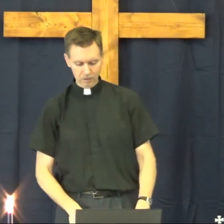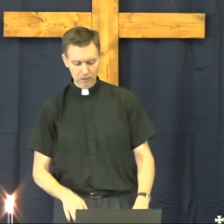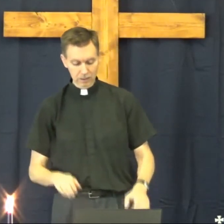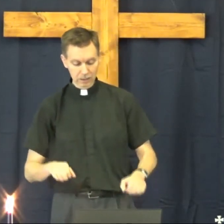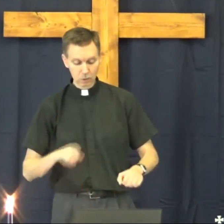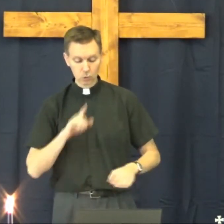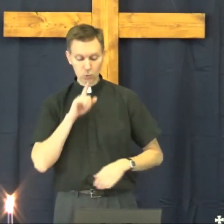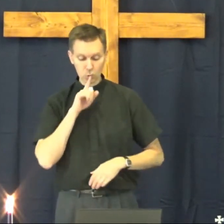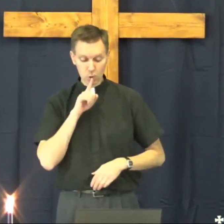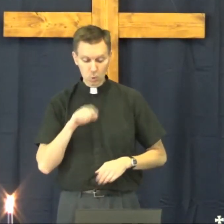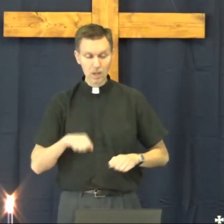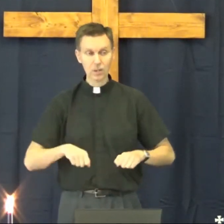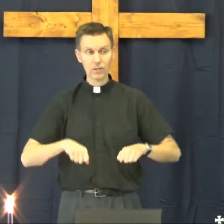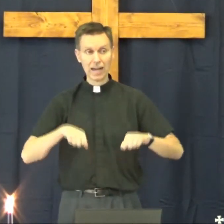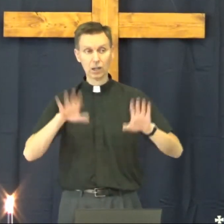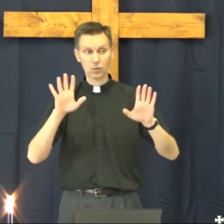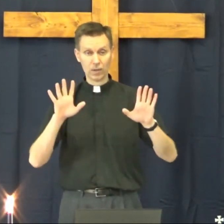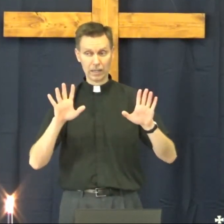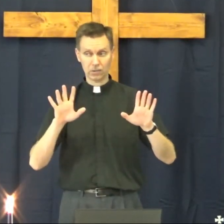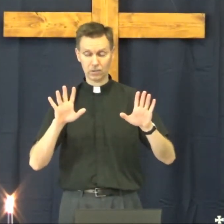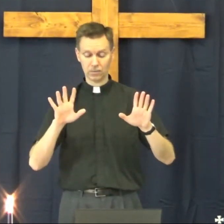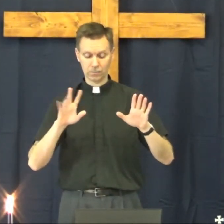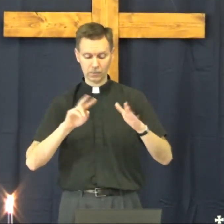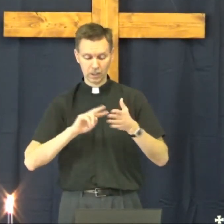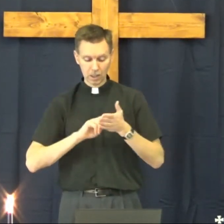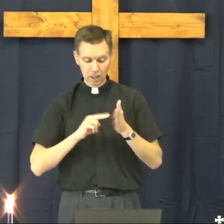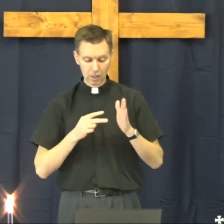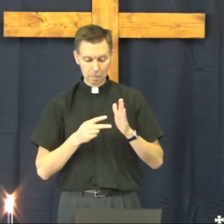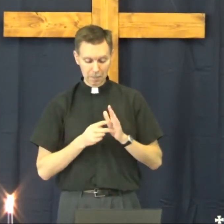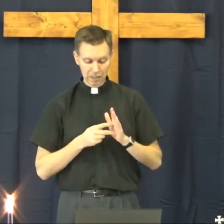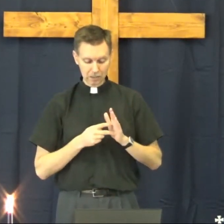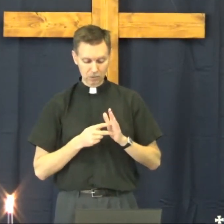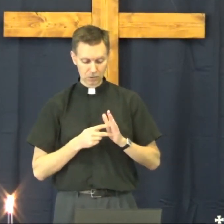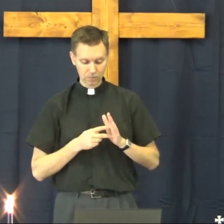See, true sacrifice means